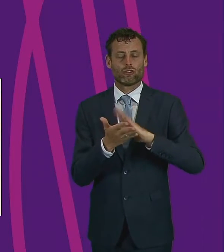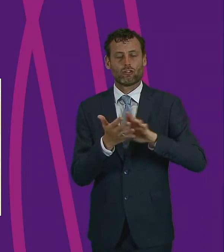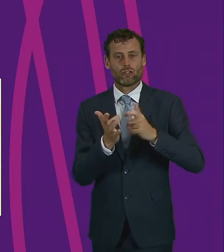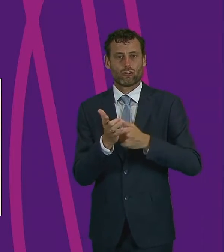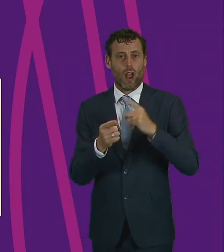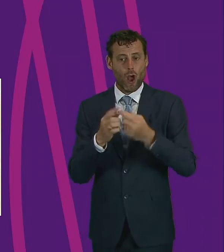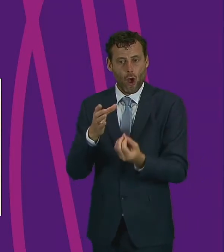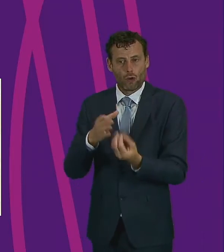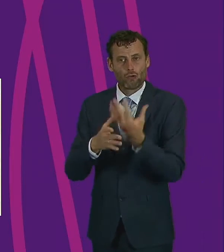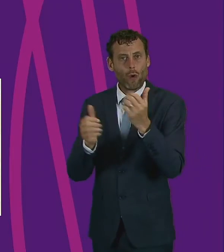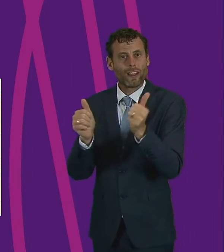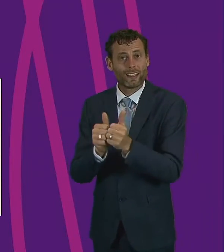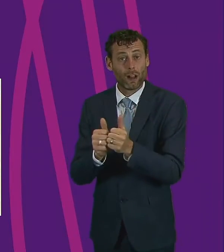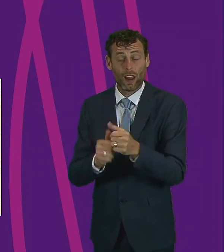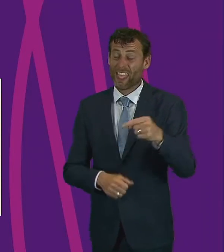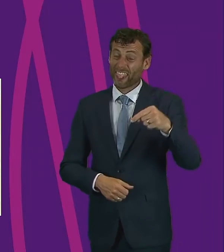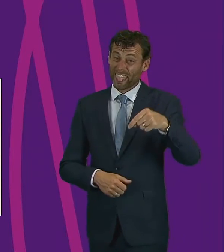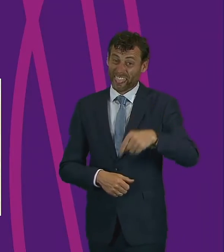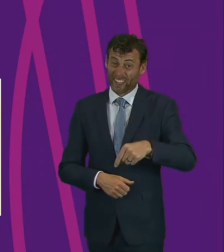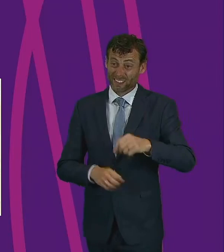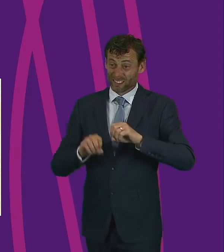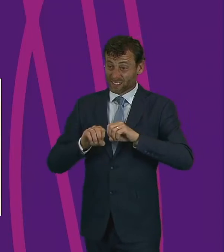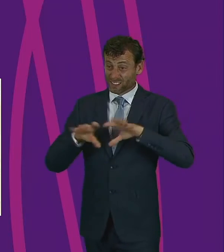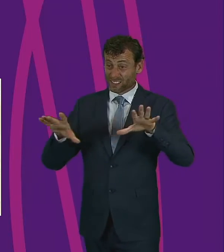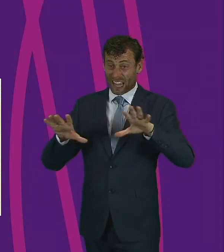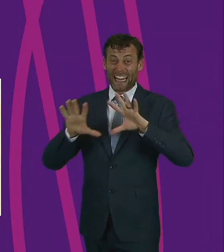is an international crisis which needs a